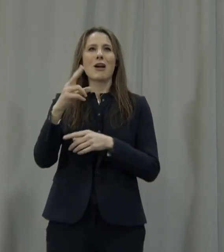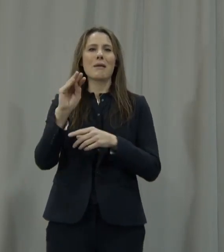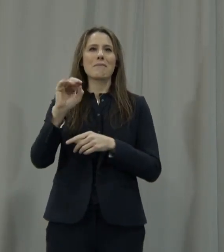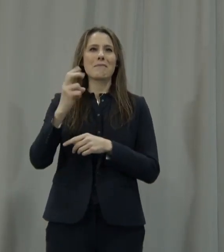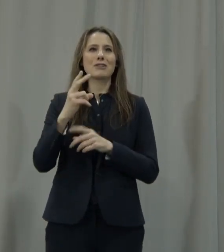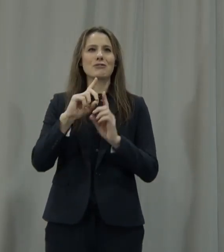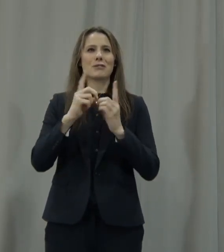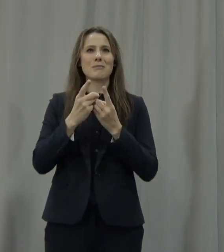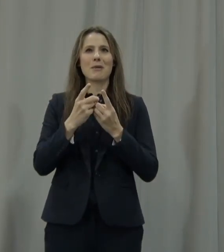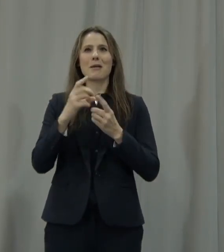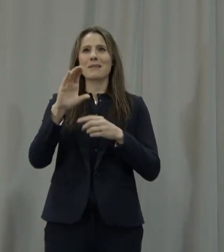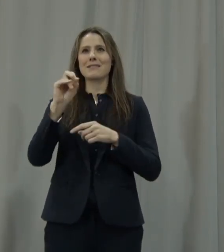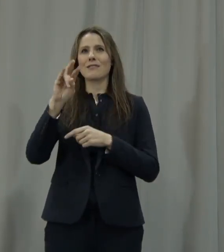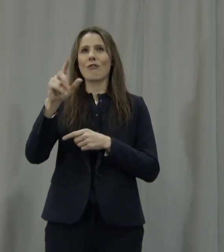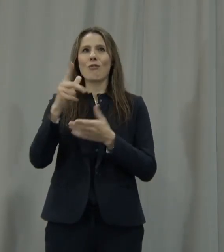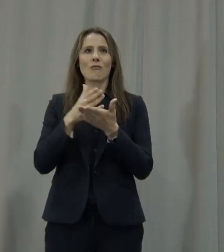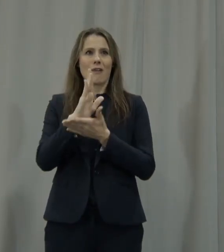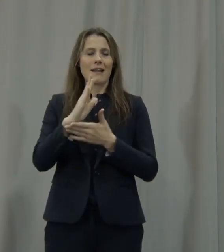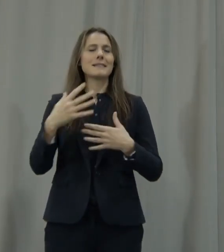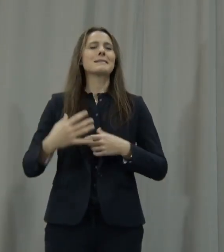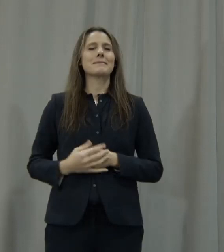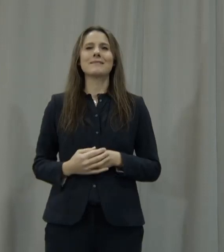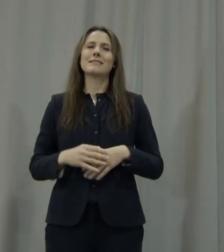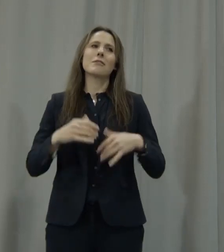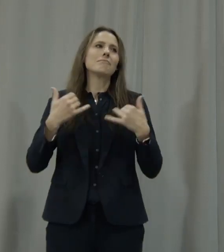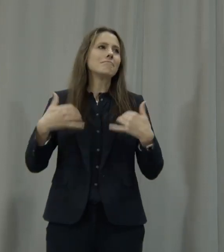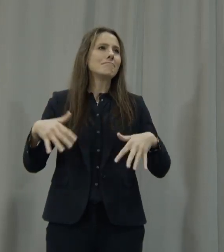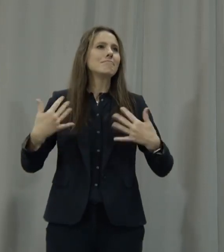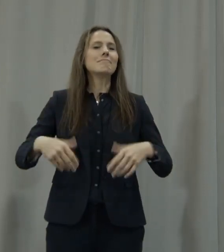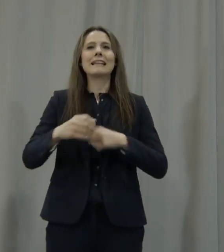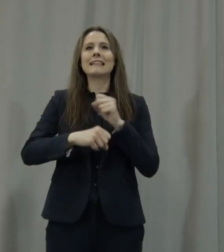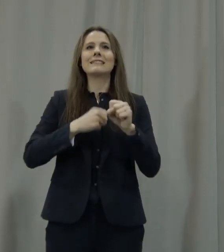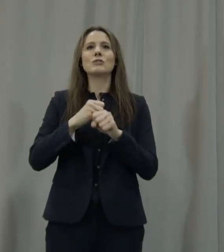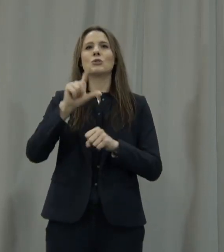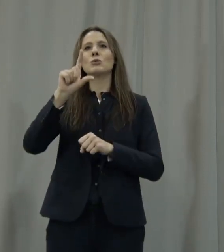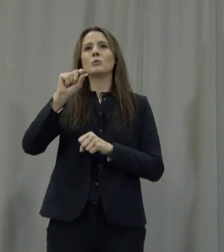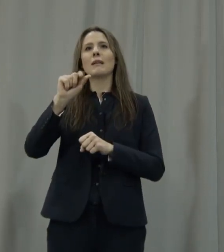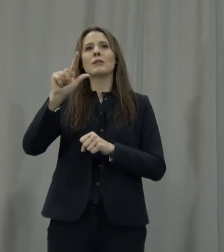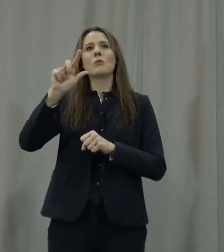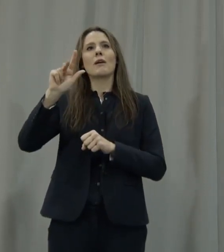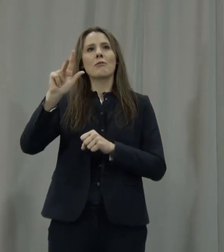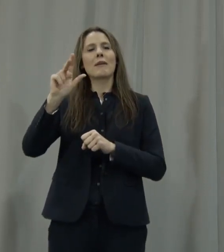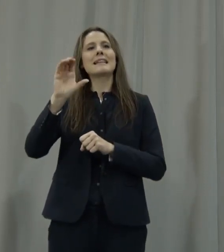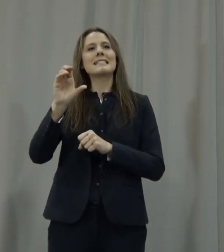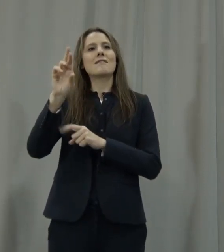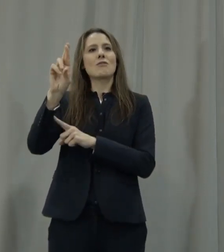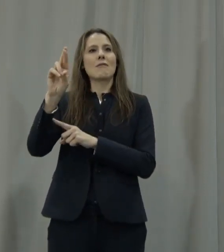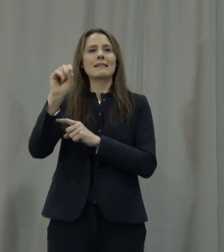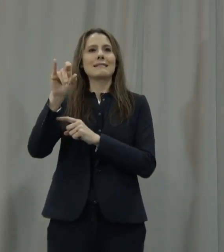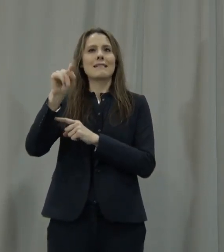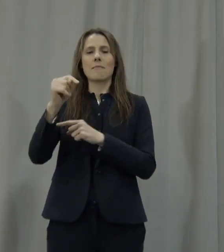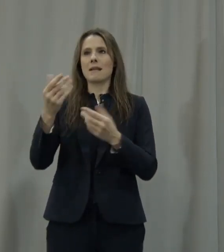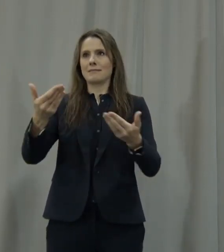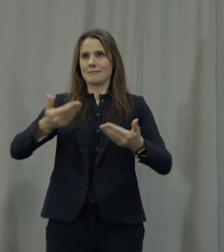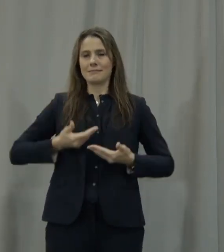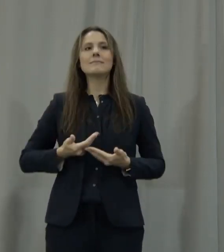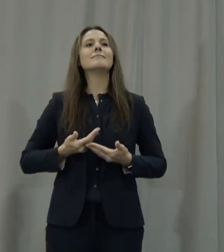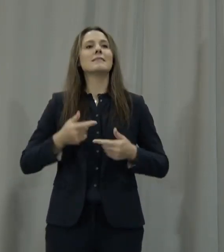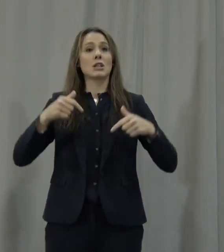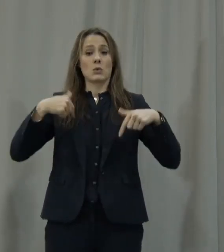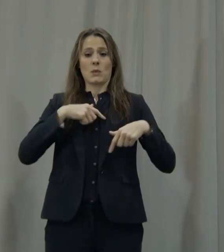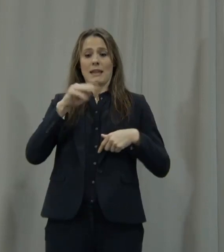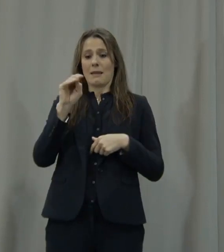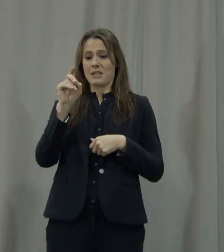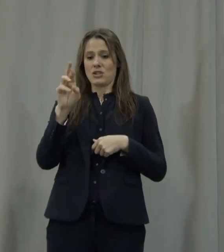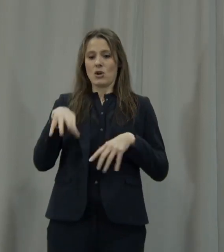I'm honored to welcome you all to the 2023 Civil Rights Summit, hosted by the Michigan Department of Civil Rights